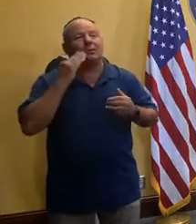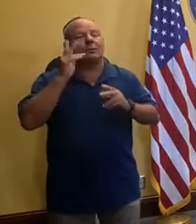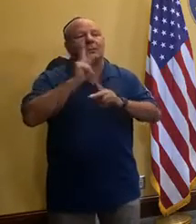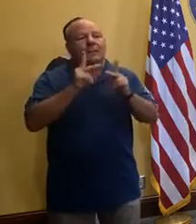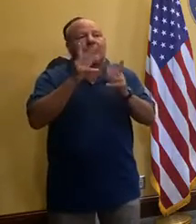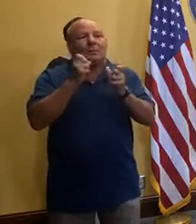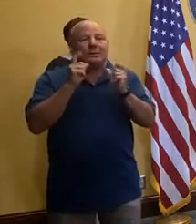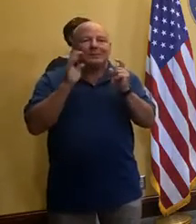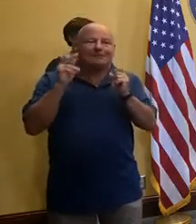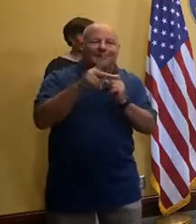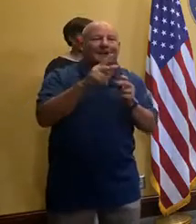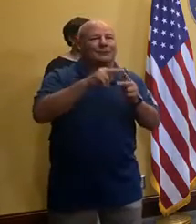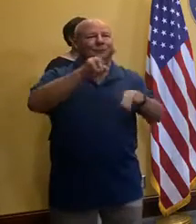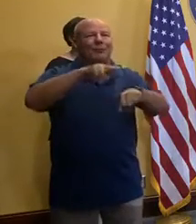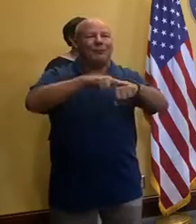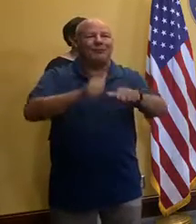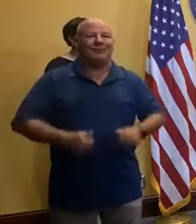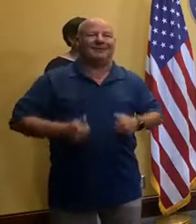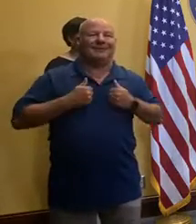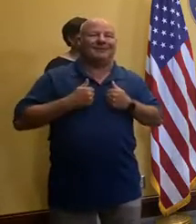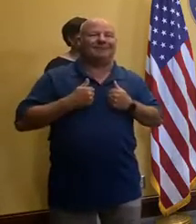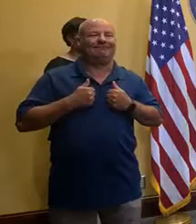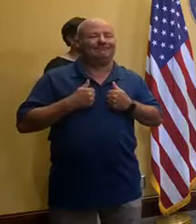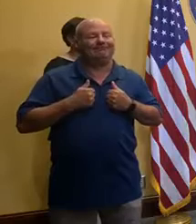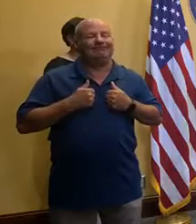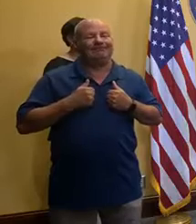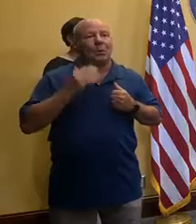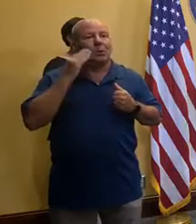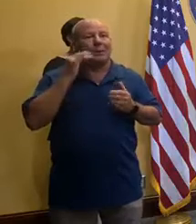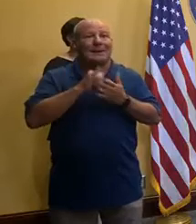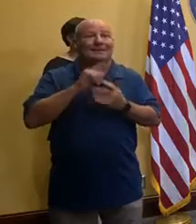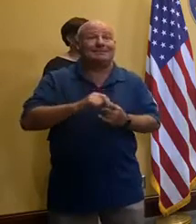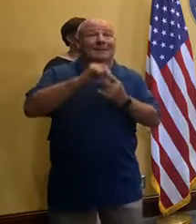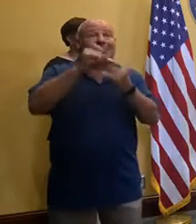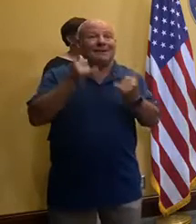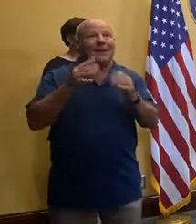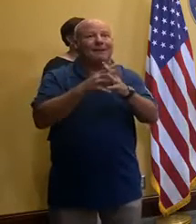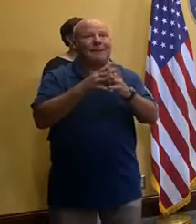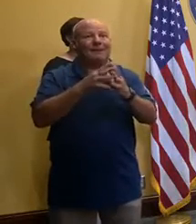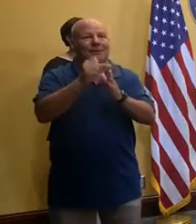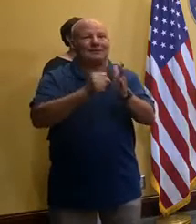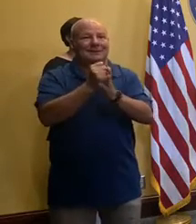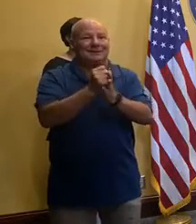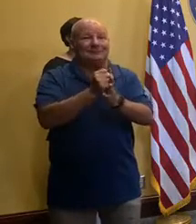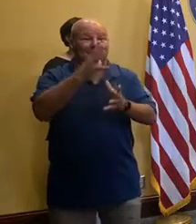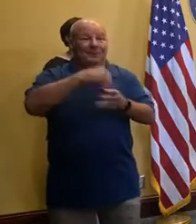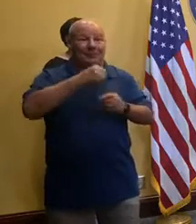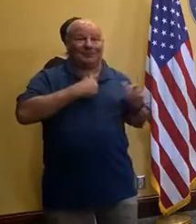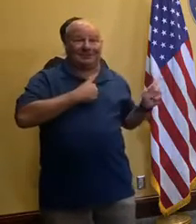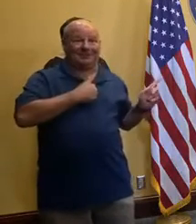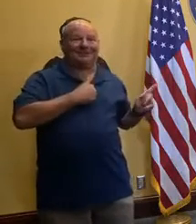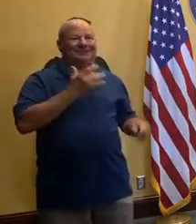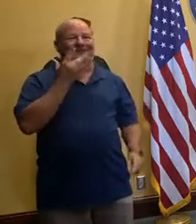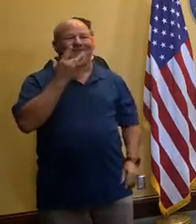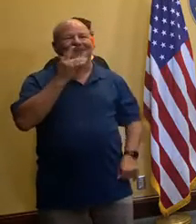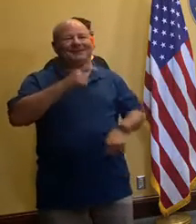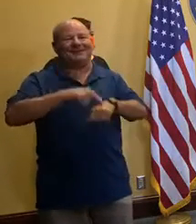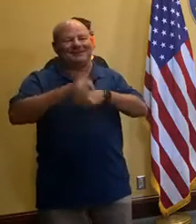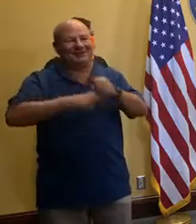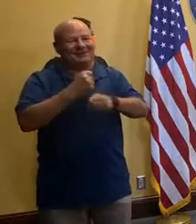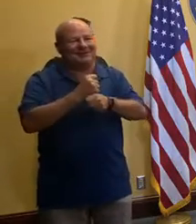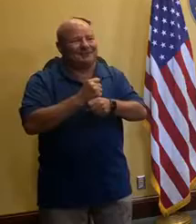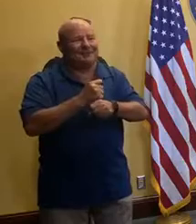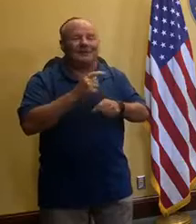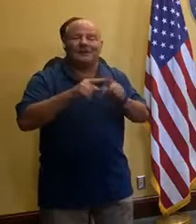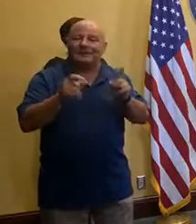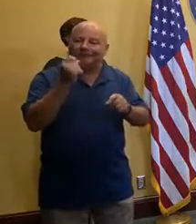some sort of normalcy, especially now that it's football season, including myself. favorite time of the year. But we need to